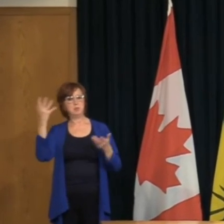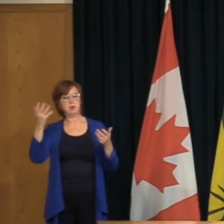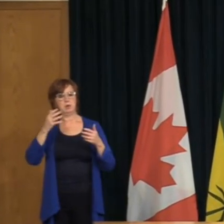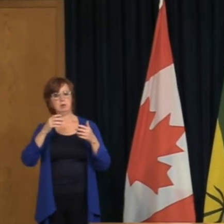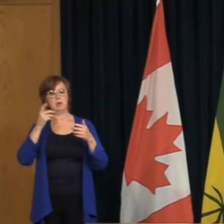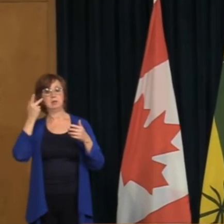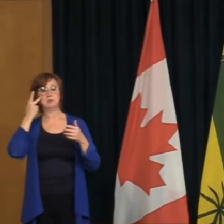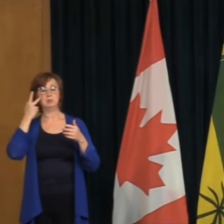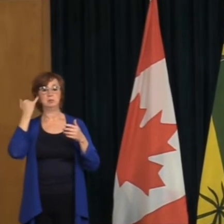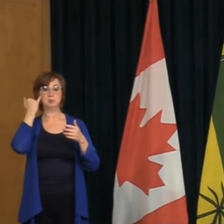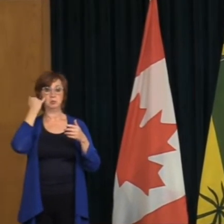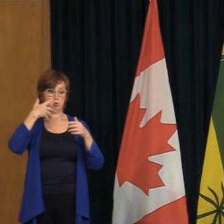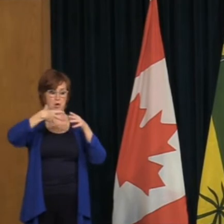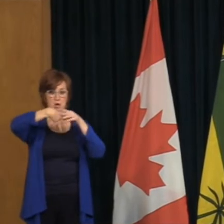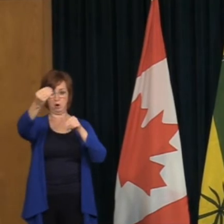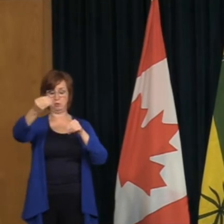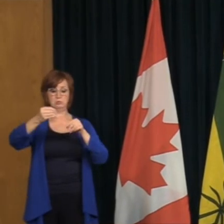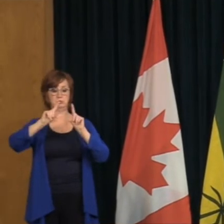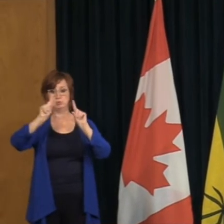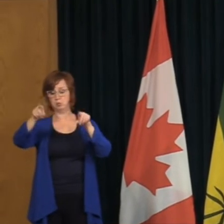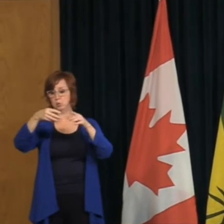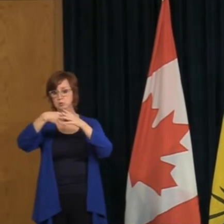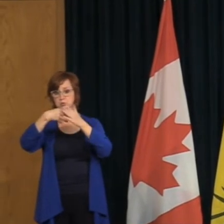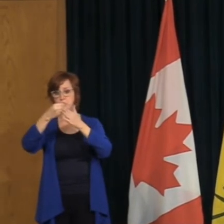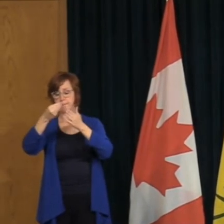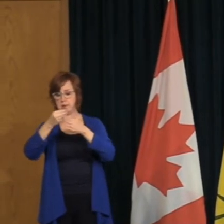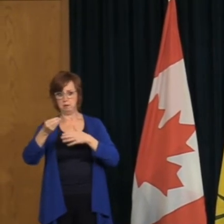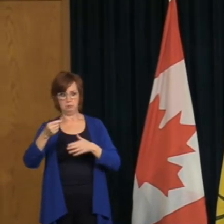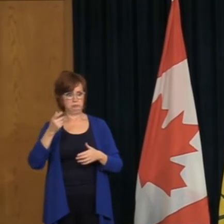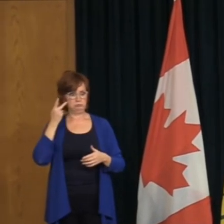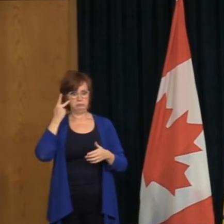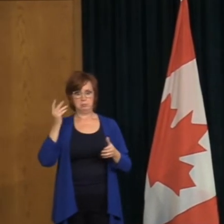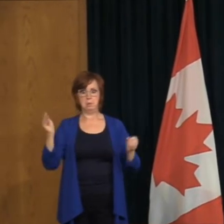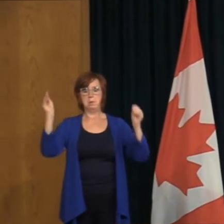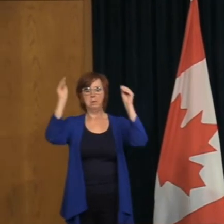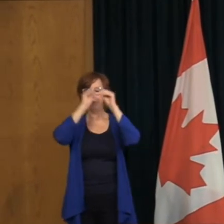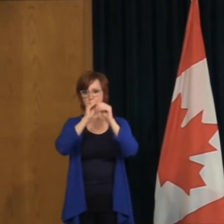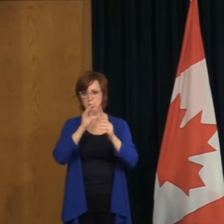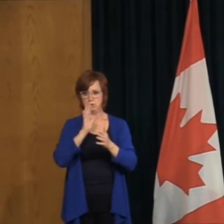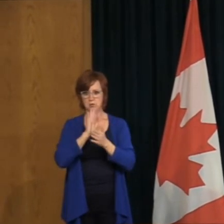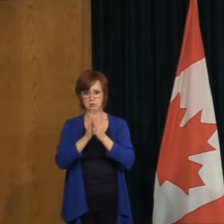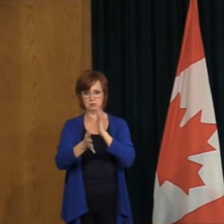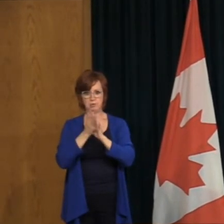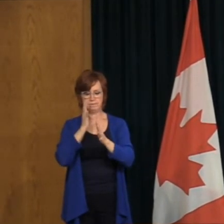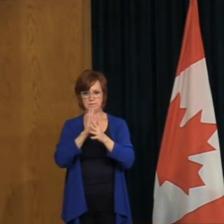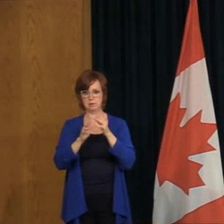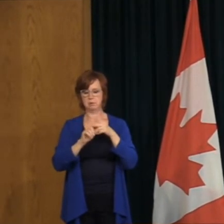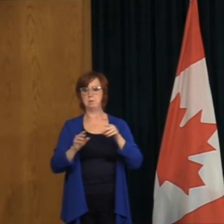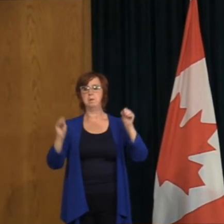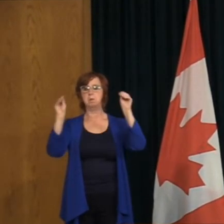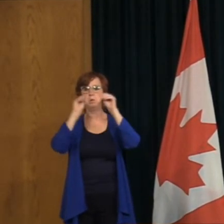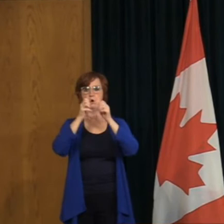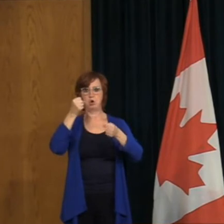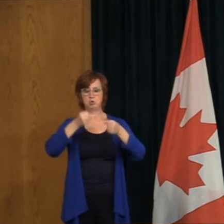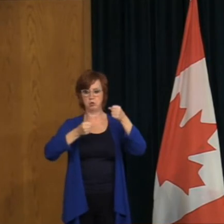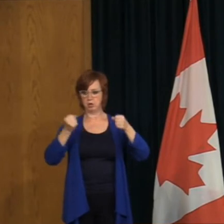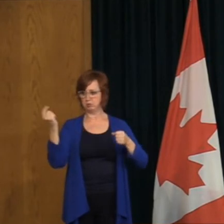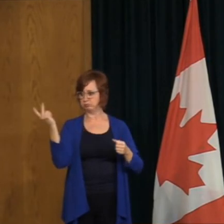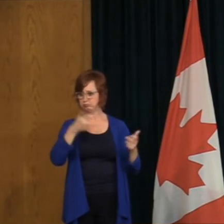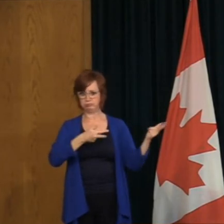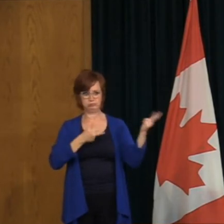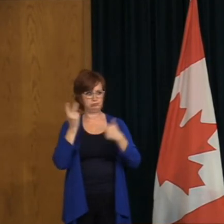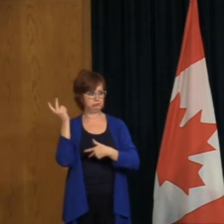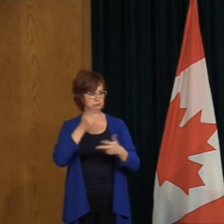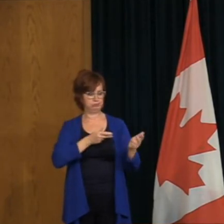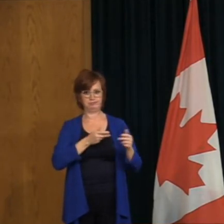lot of retail environments, both essential and now as part of phase 2 reopening, are busier. There's, long